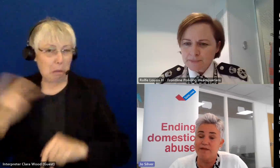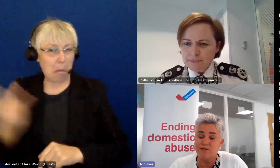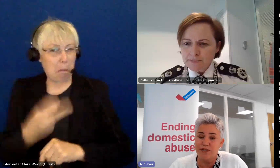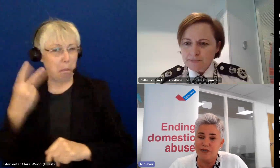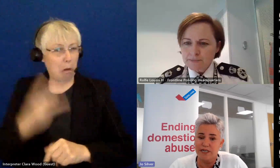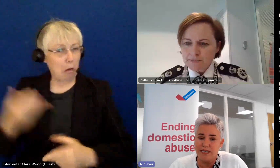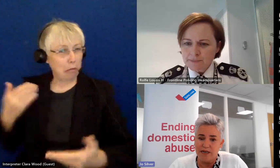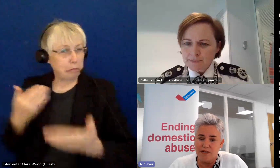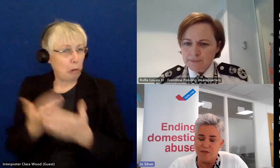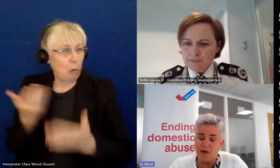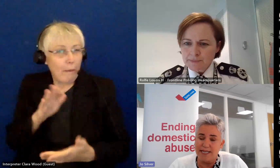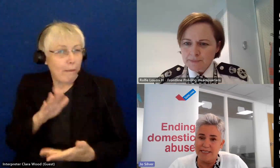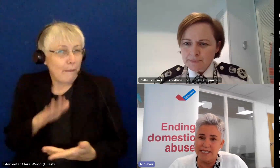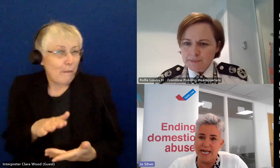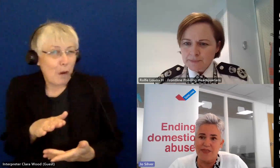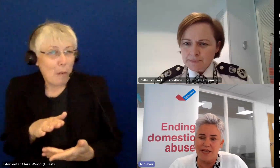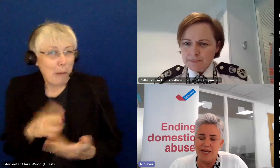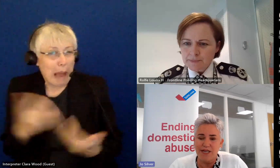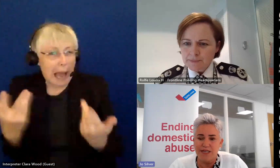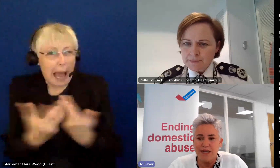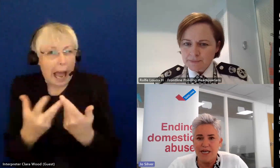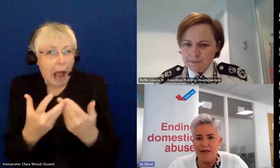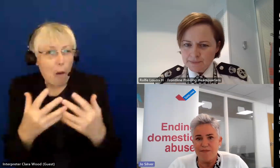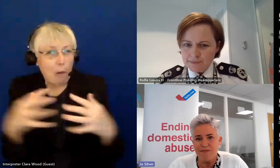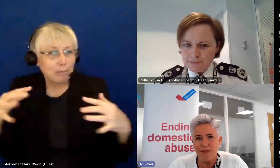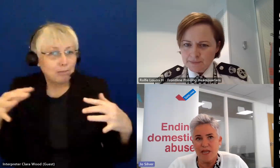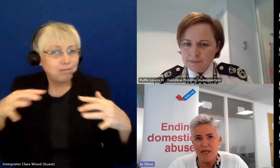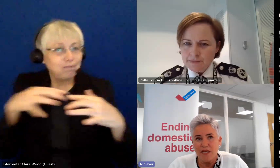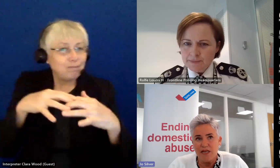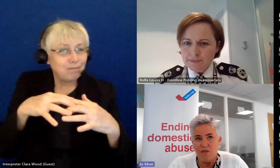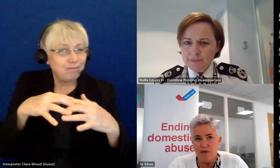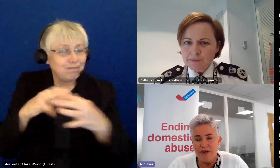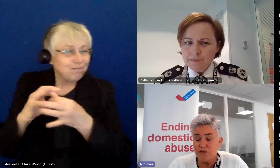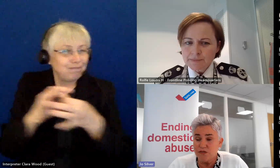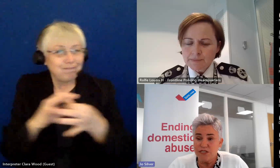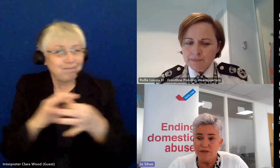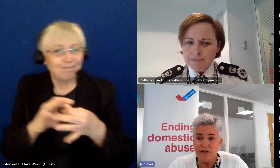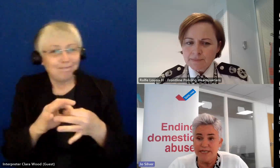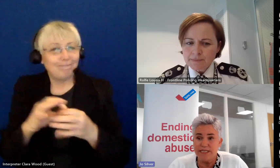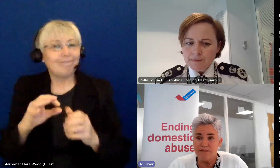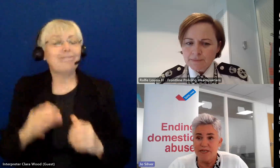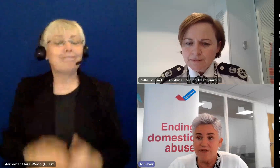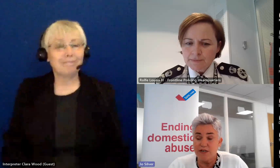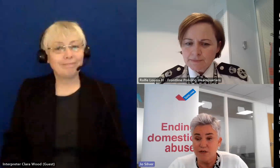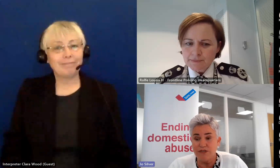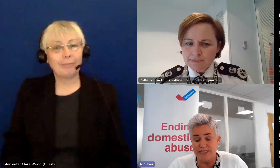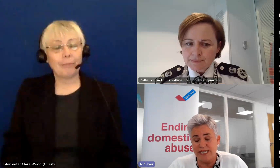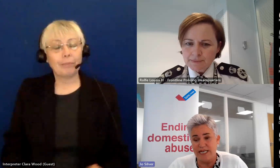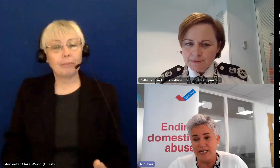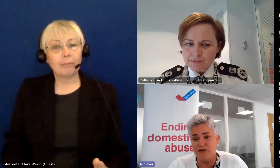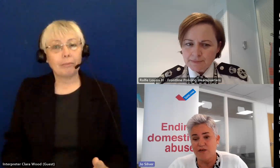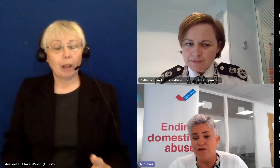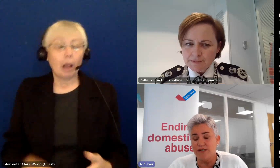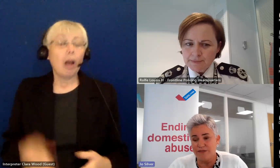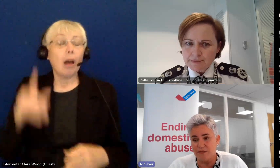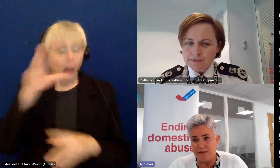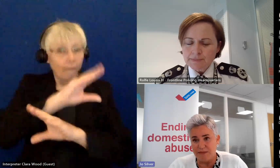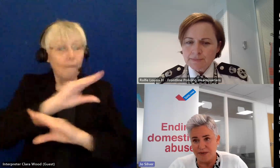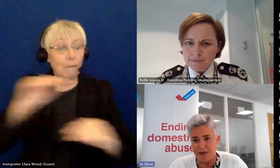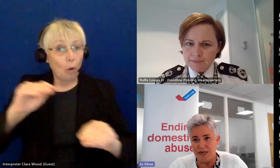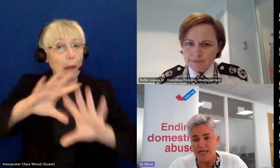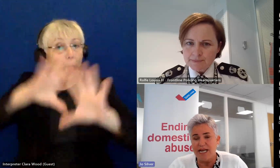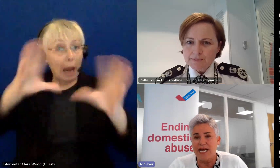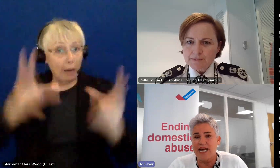and how they can work well together. We are also going to be recording all